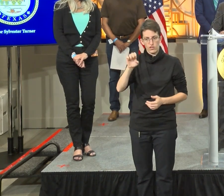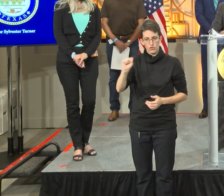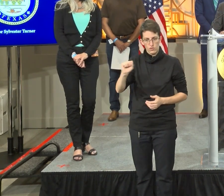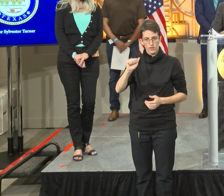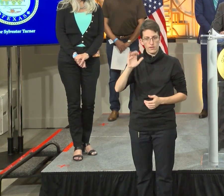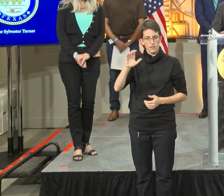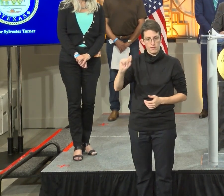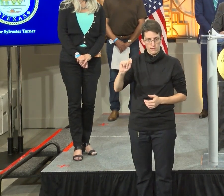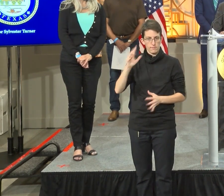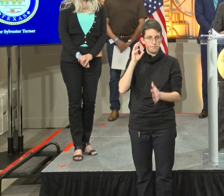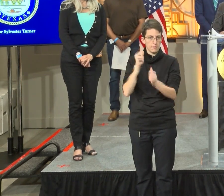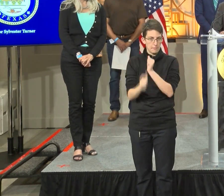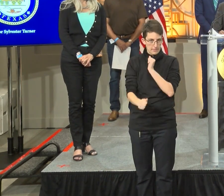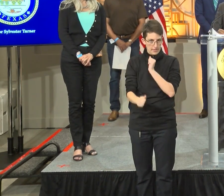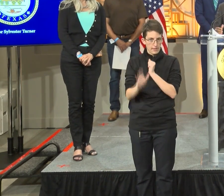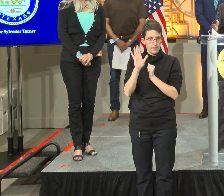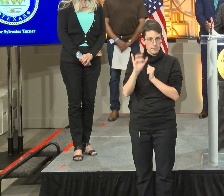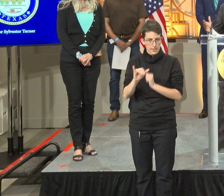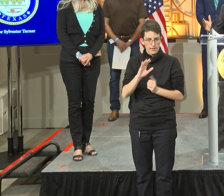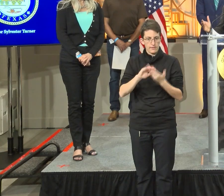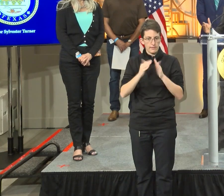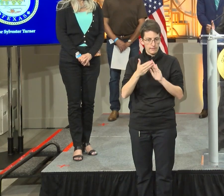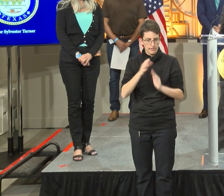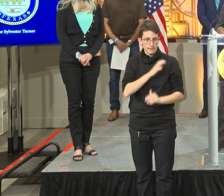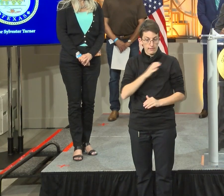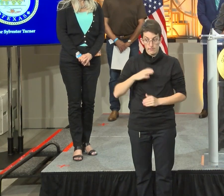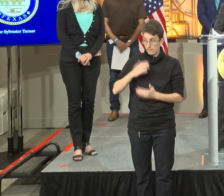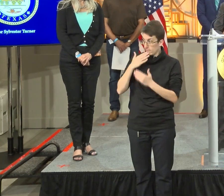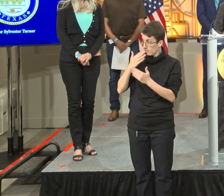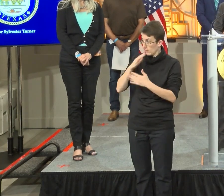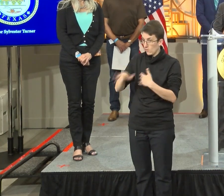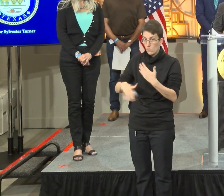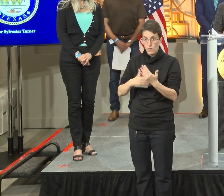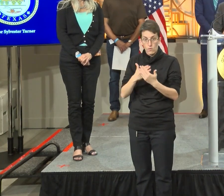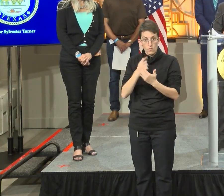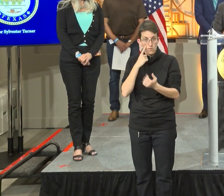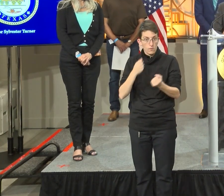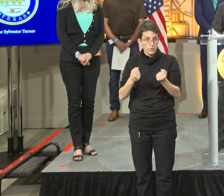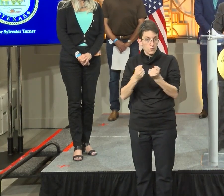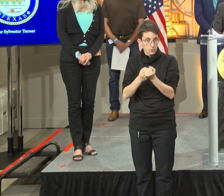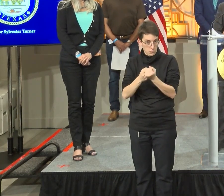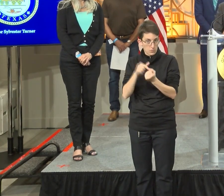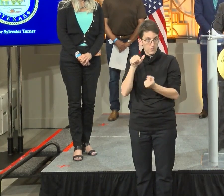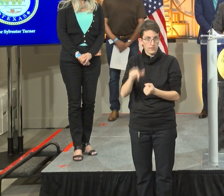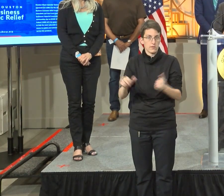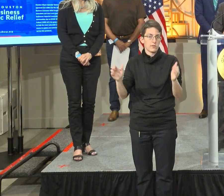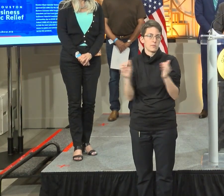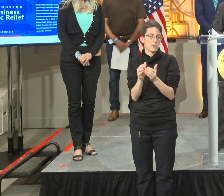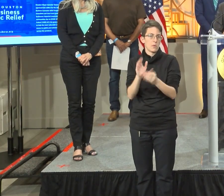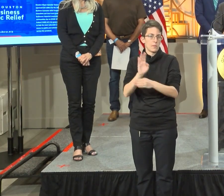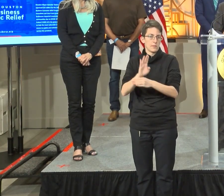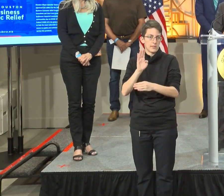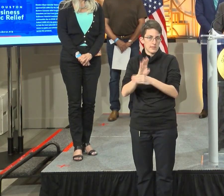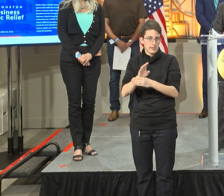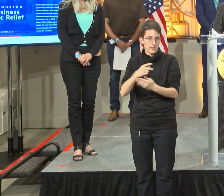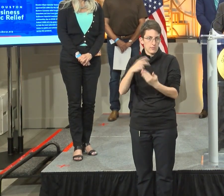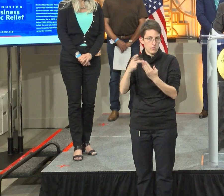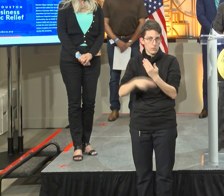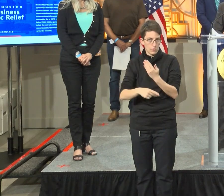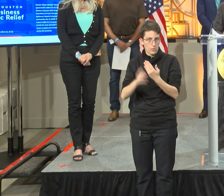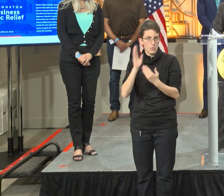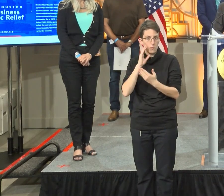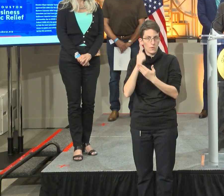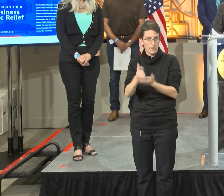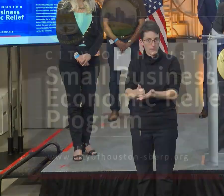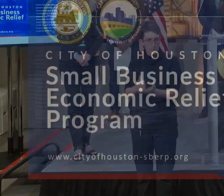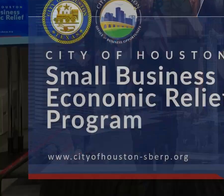passed unanimously by City Council, so I want to thank each of them for their support of this small business program. It will help